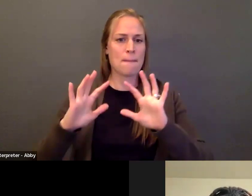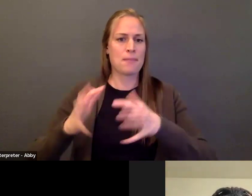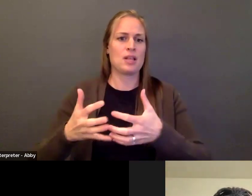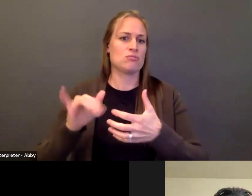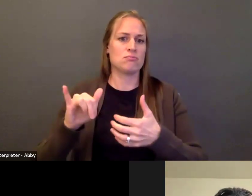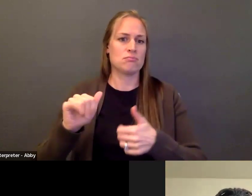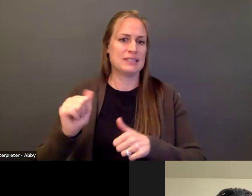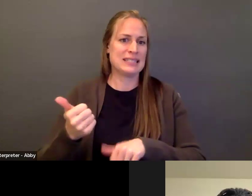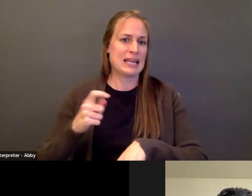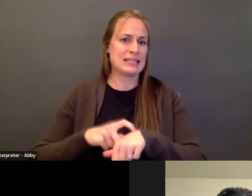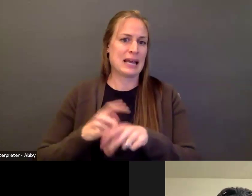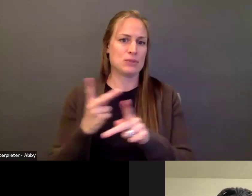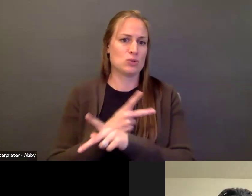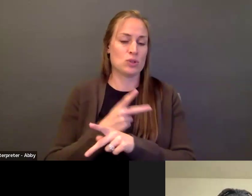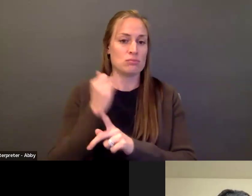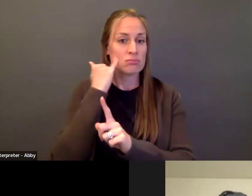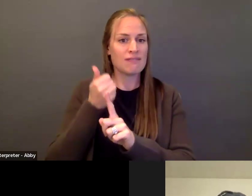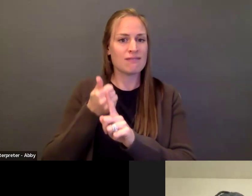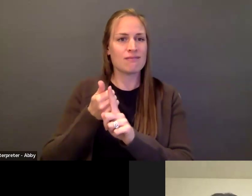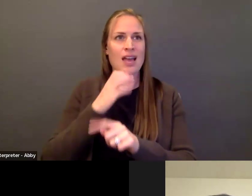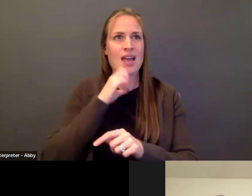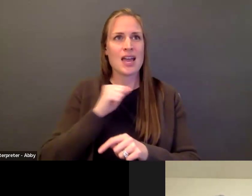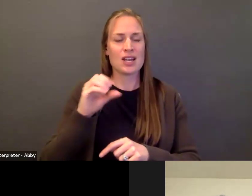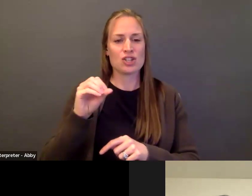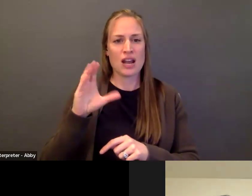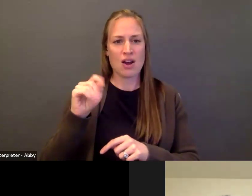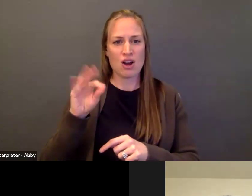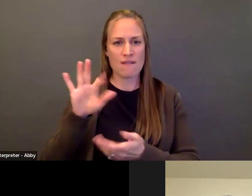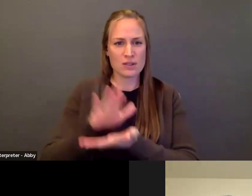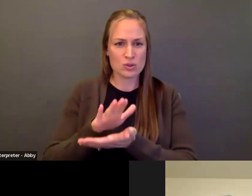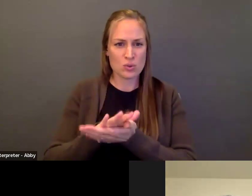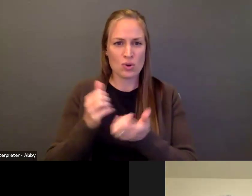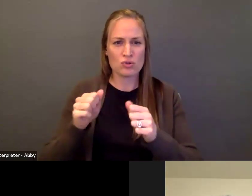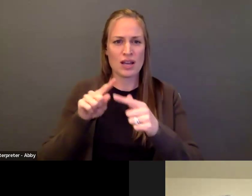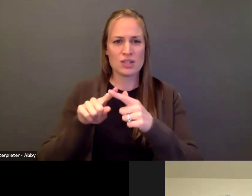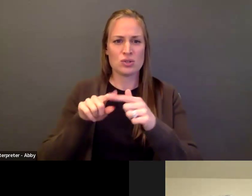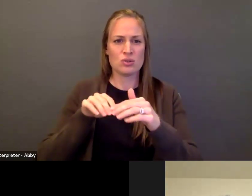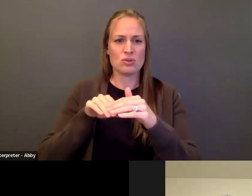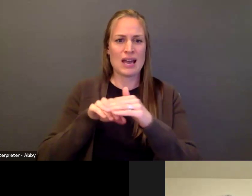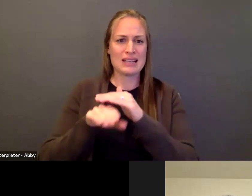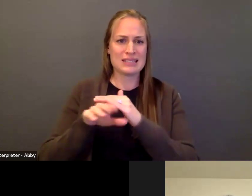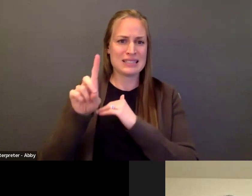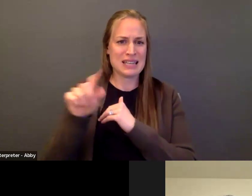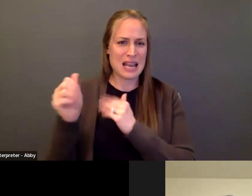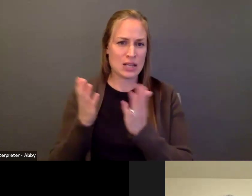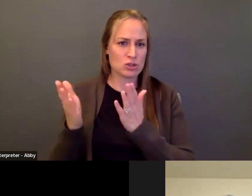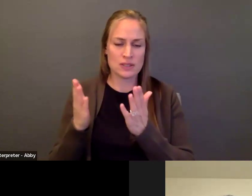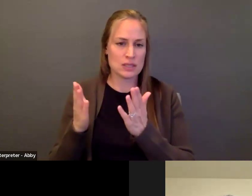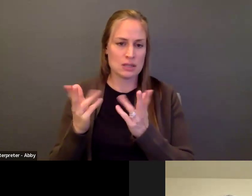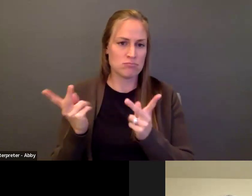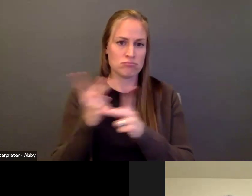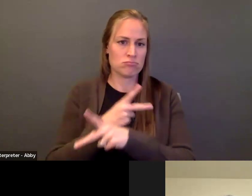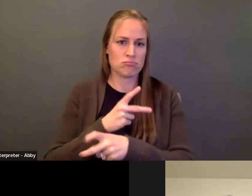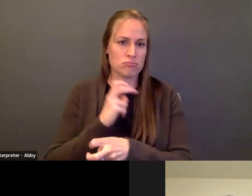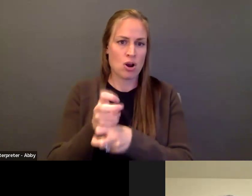they age out of school, then trying to access ABA services is a nightmare. Trying to access any